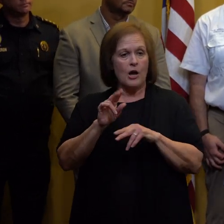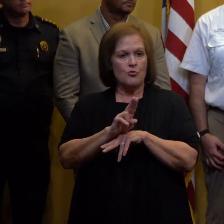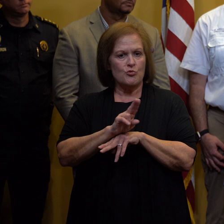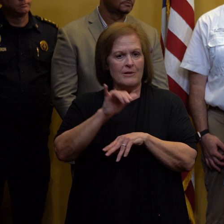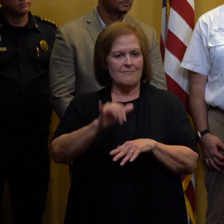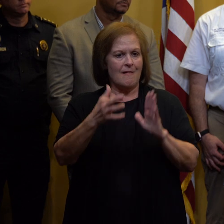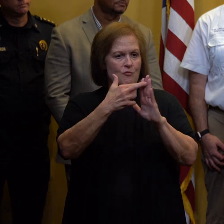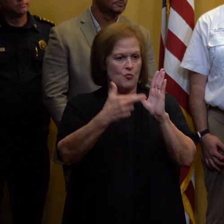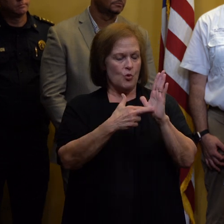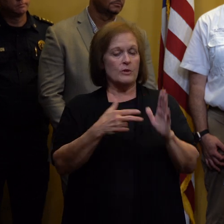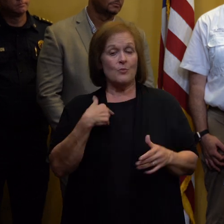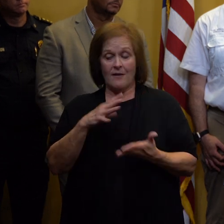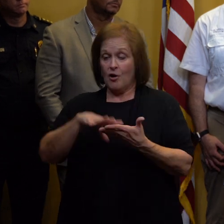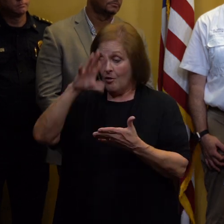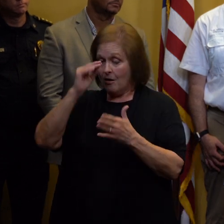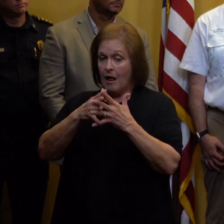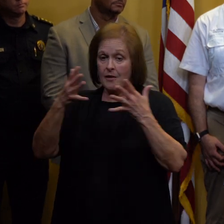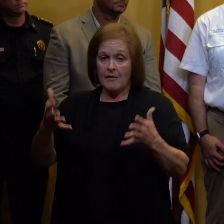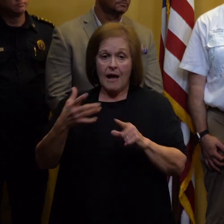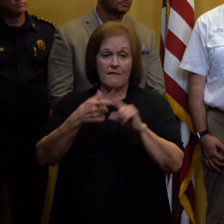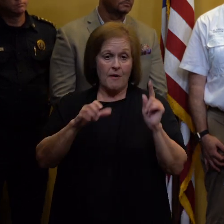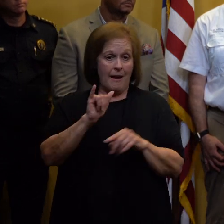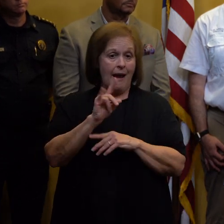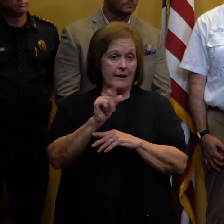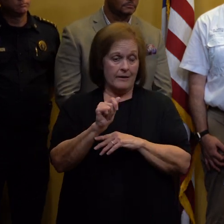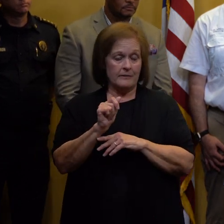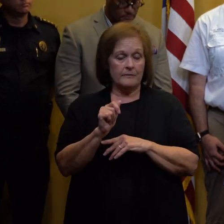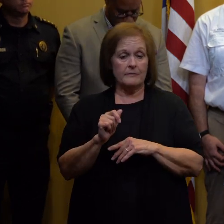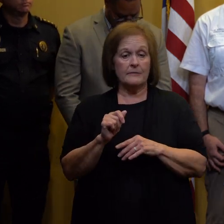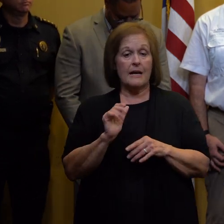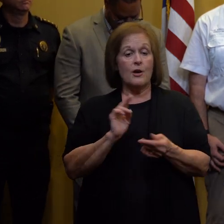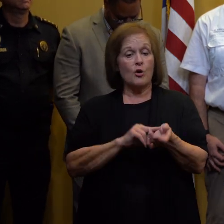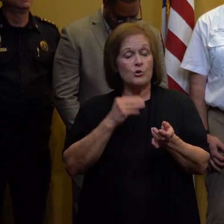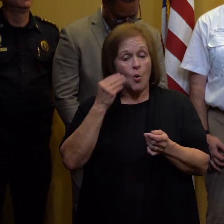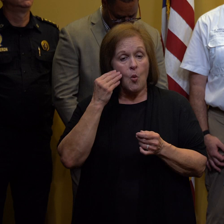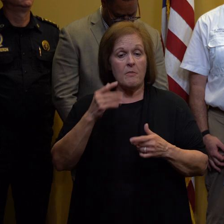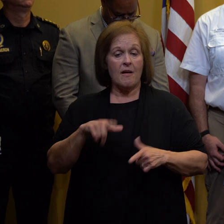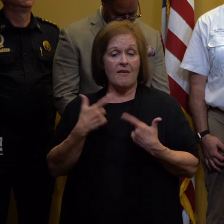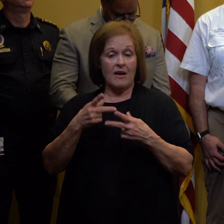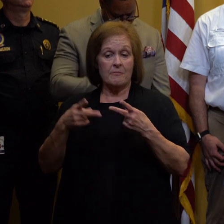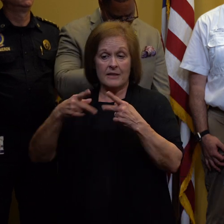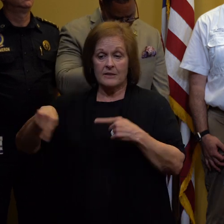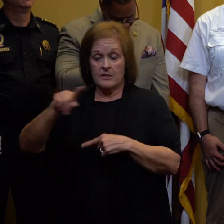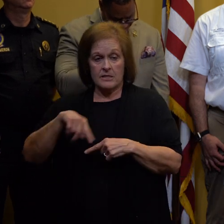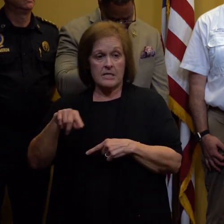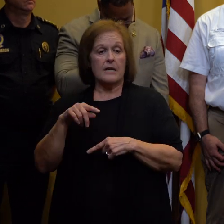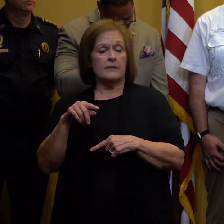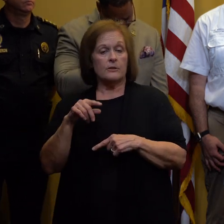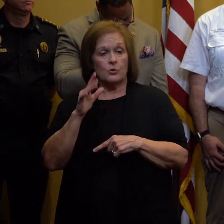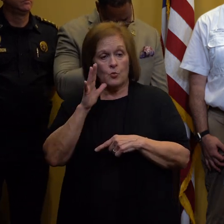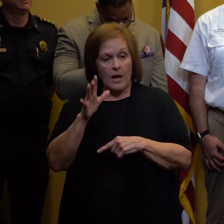putting the lessons learned from Hurricane Ida into direct action. What our nursing home and elderly living facilities ordinances will